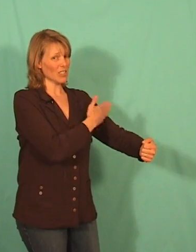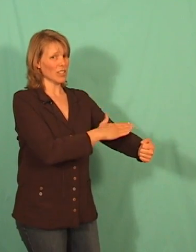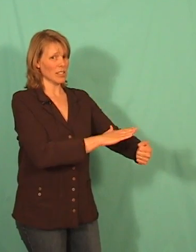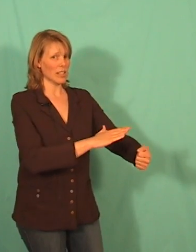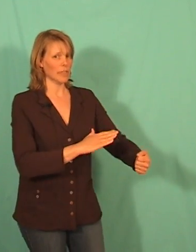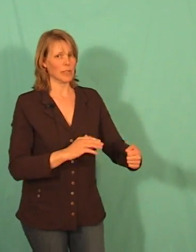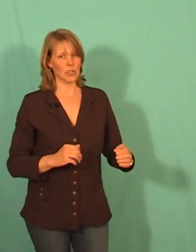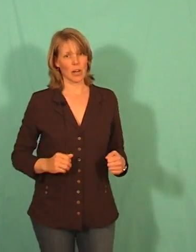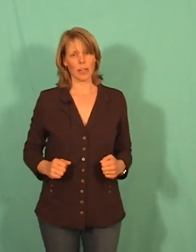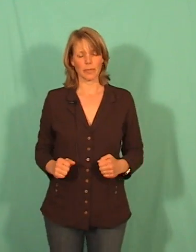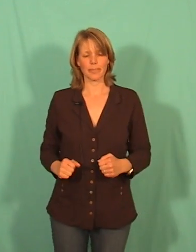the sign for song.